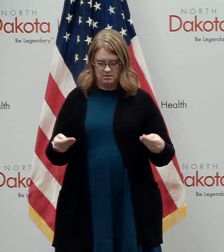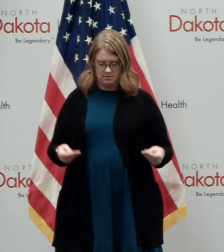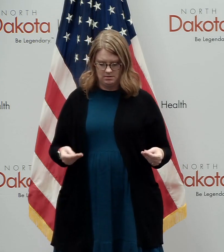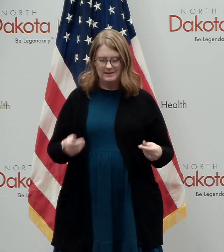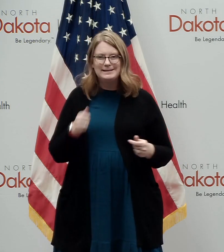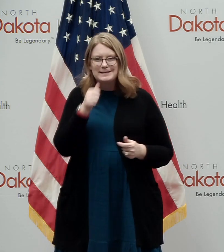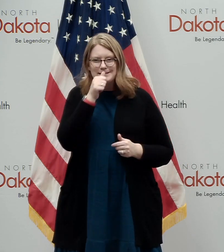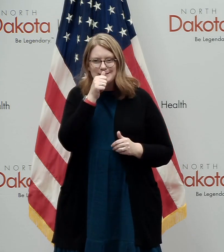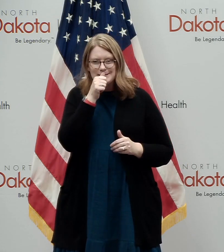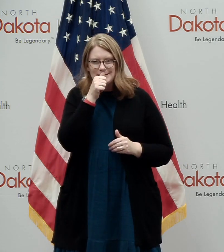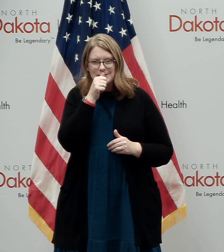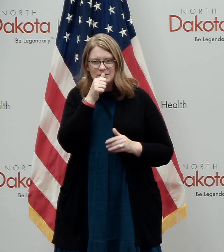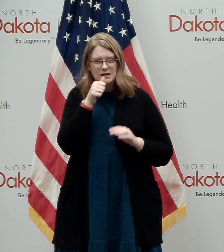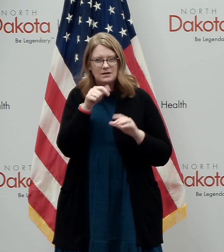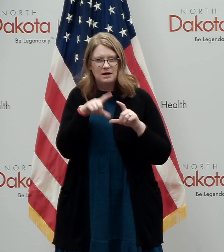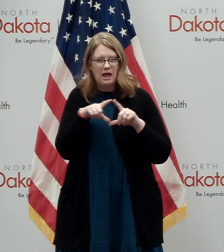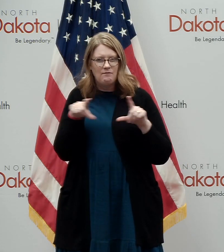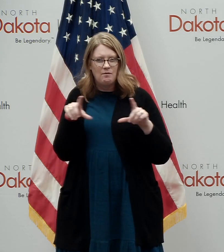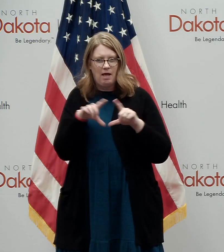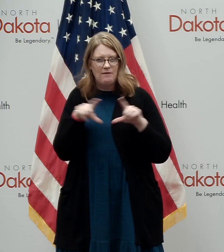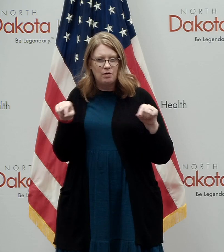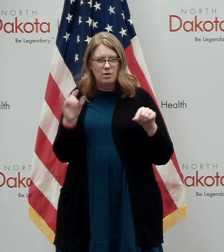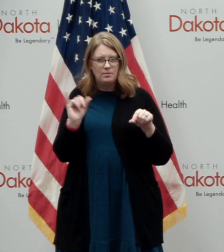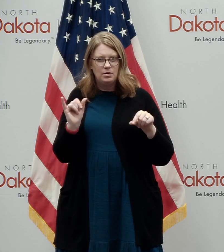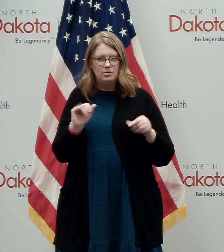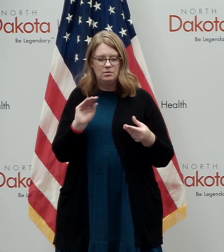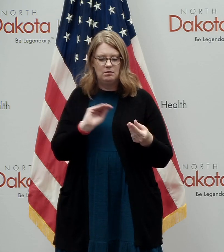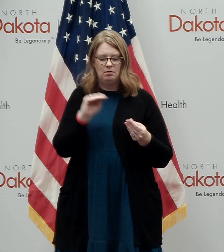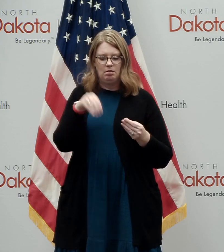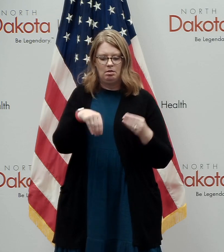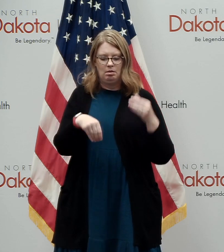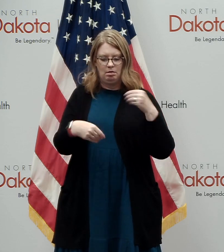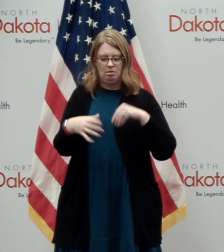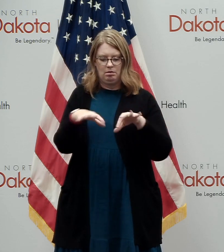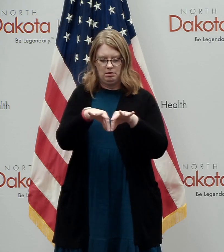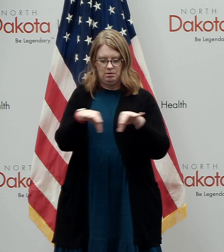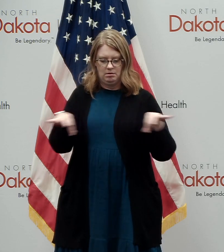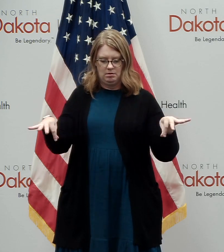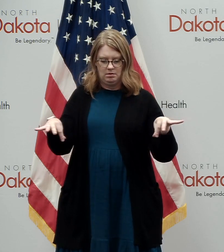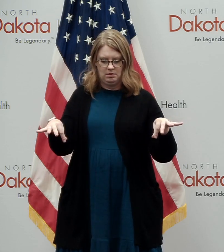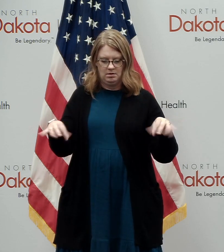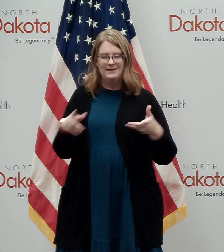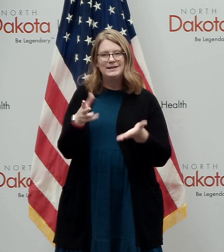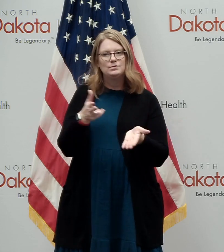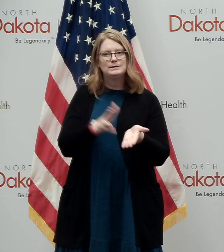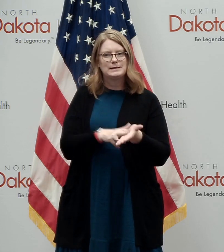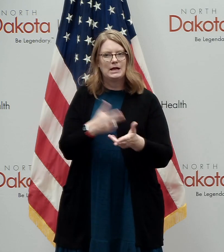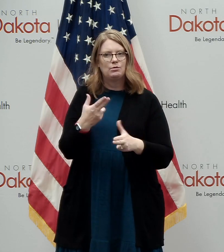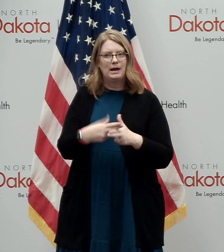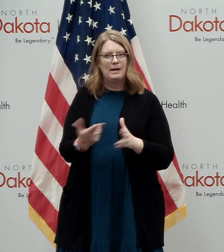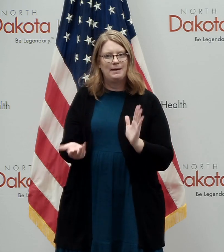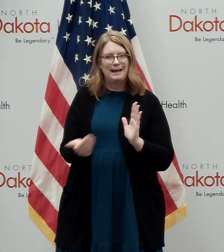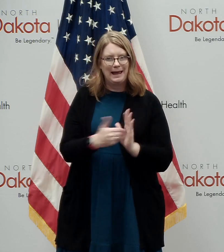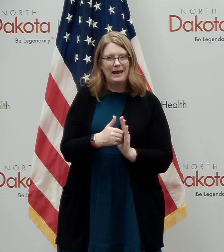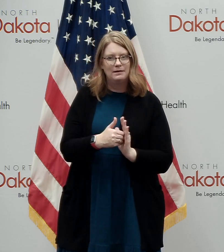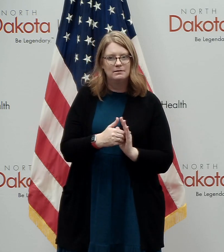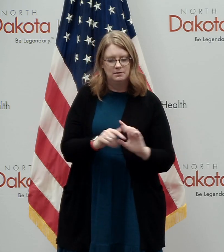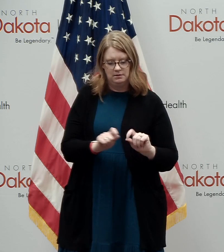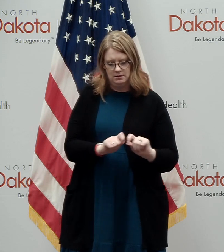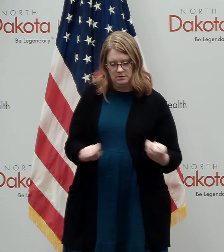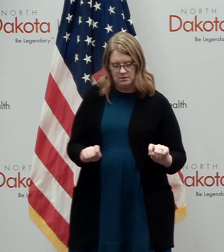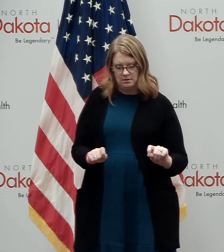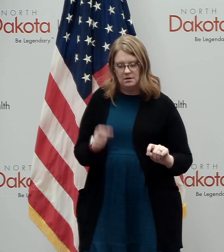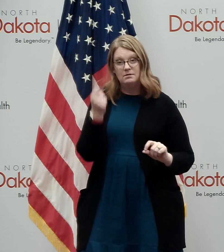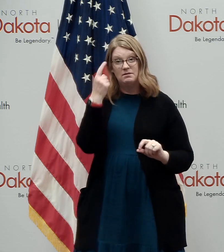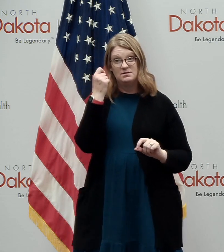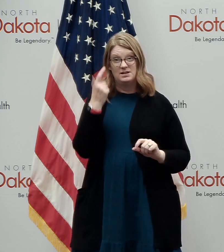secrecy envelope to place that ballot in, and you return it to the county auditor, you sign your name again. And so there is a process where those signatures